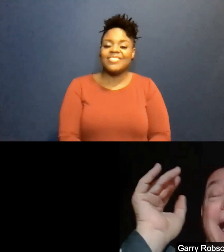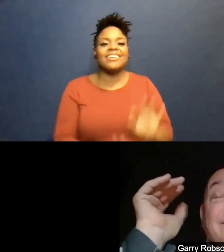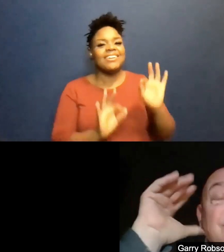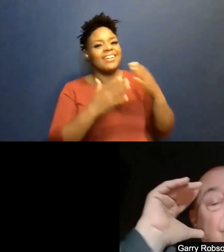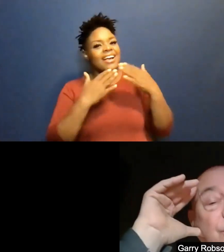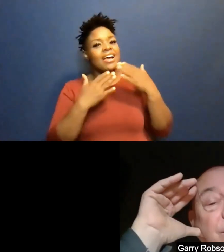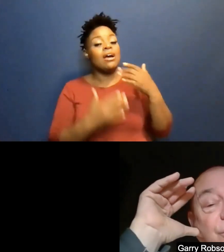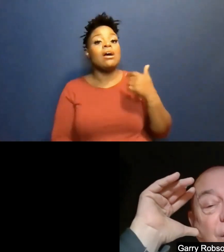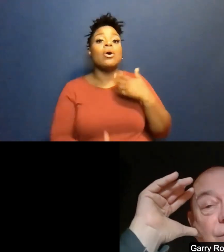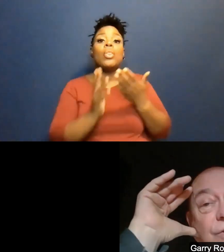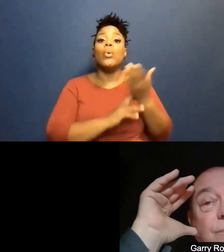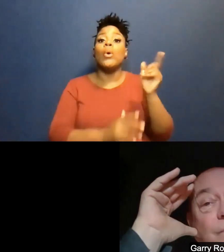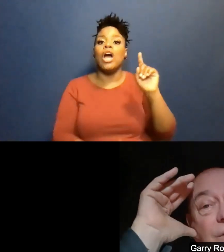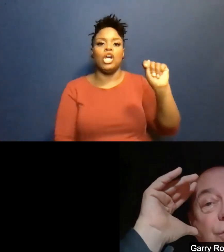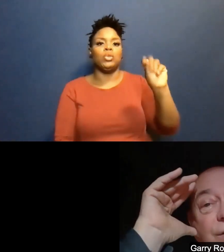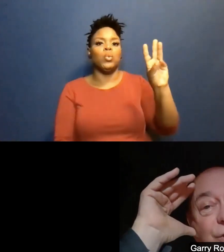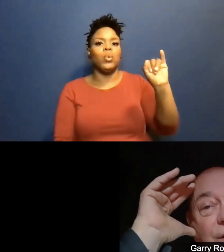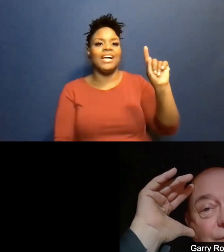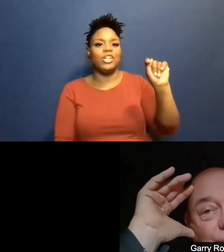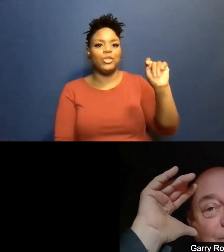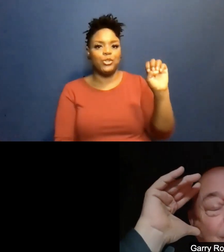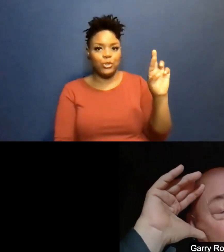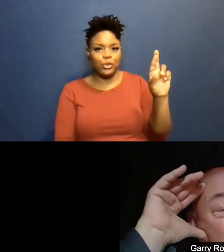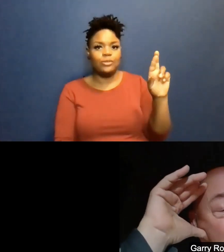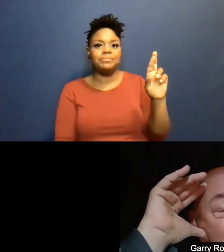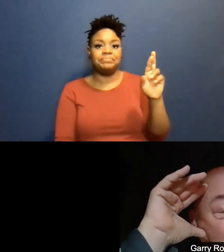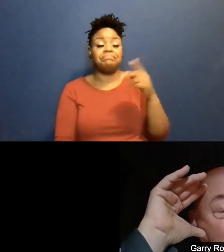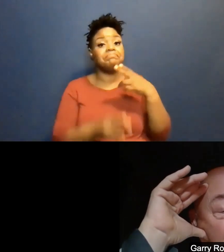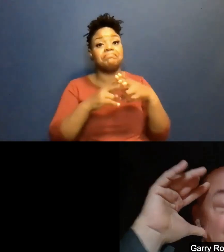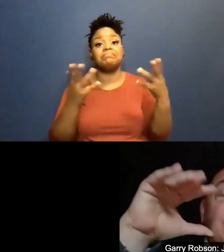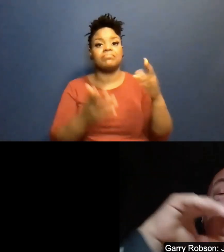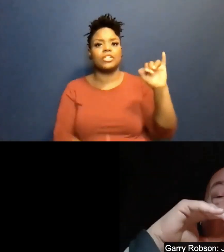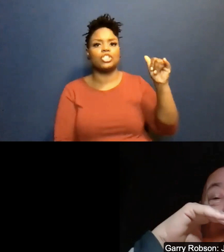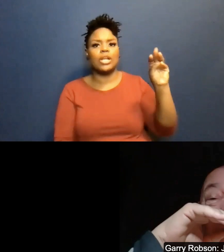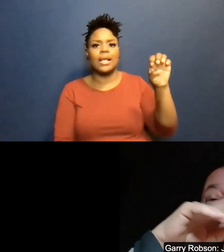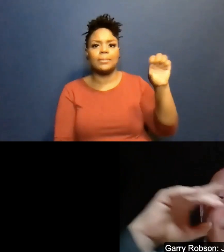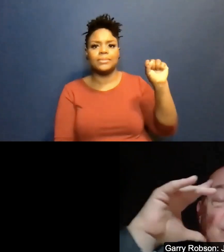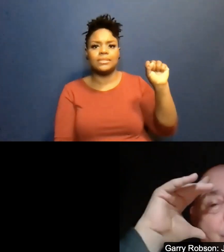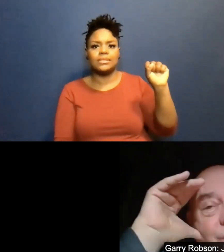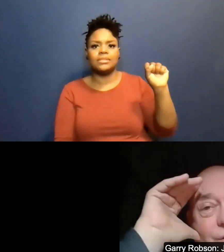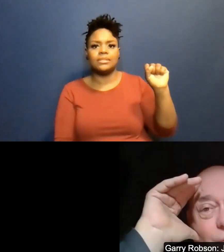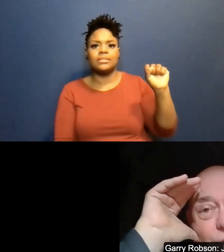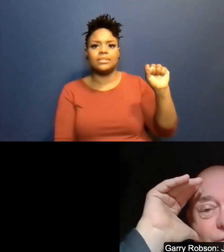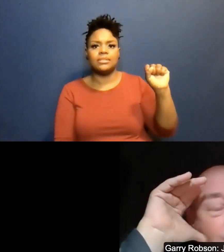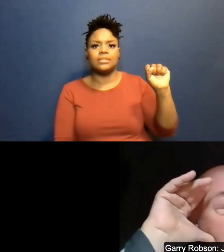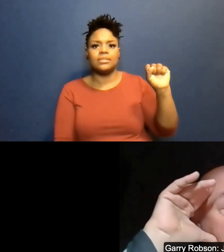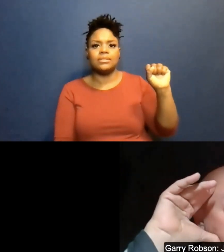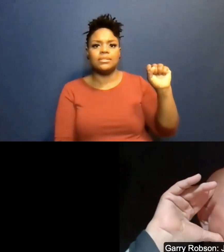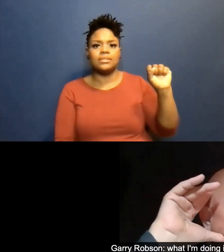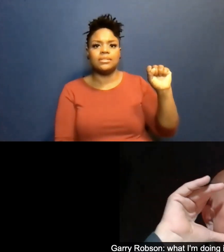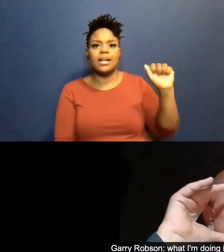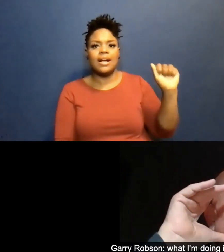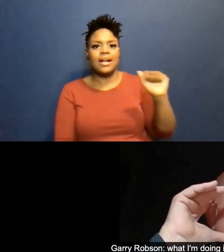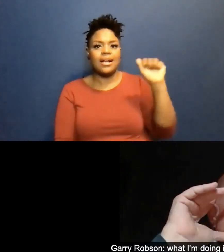on @JaneJanes, Jane Janes, @JaneJanes, and then you'll find out what I'm kind of doing in the future and stuff like